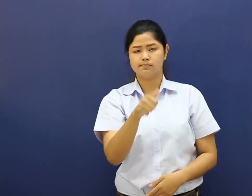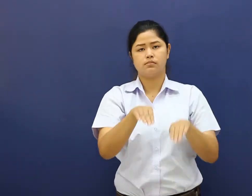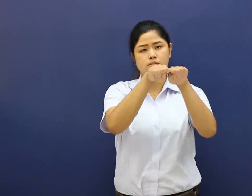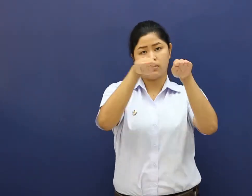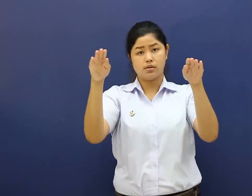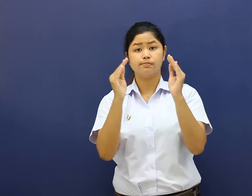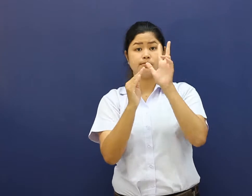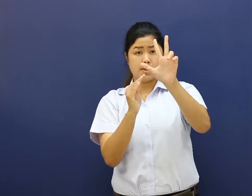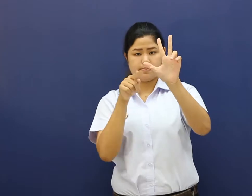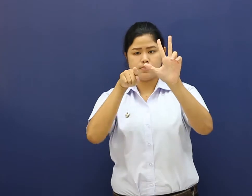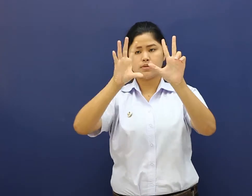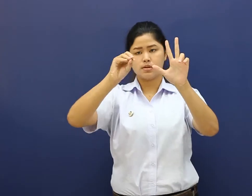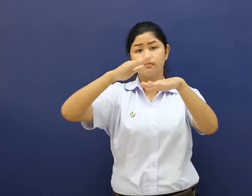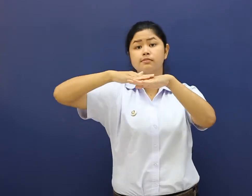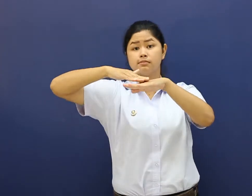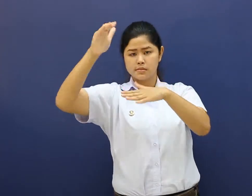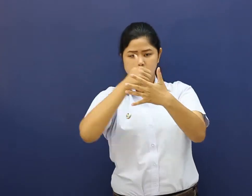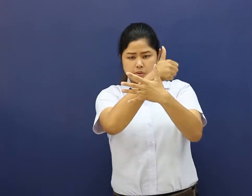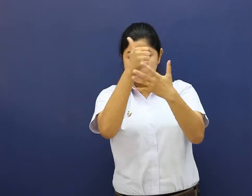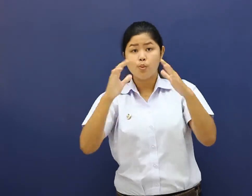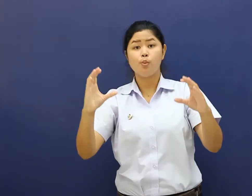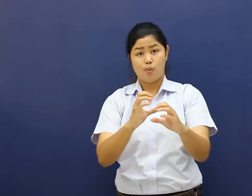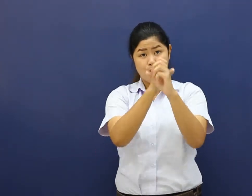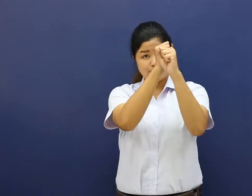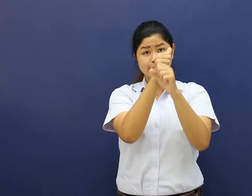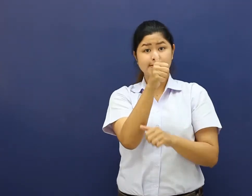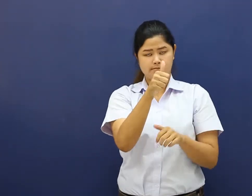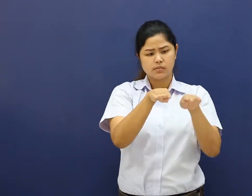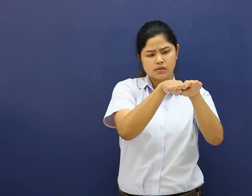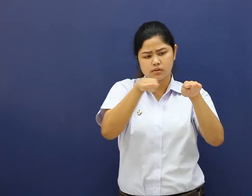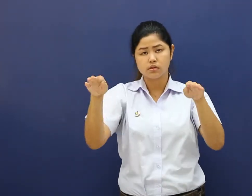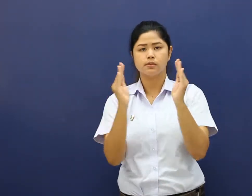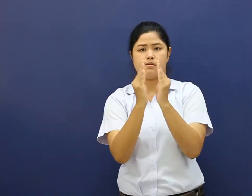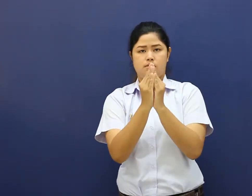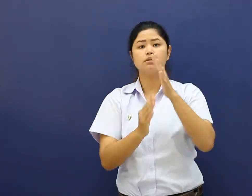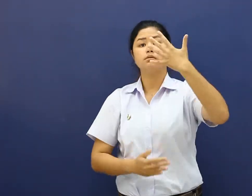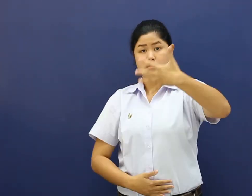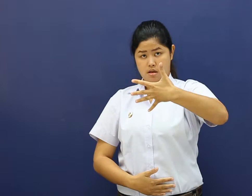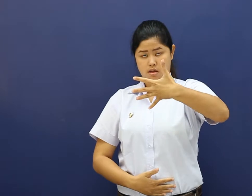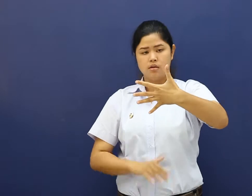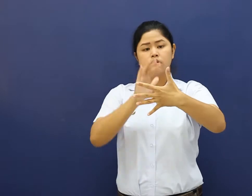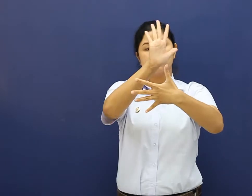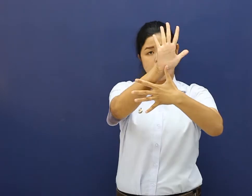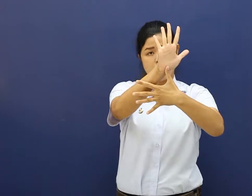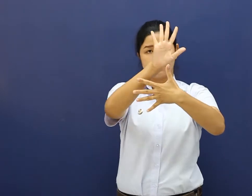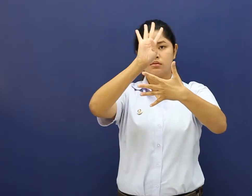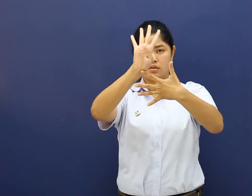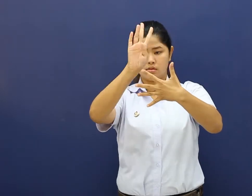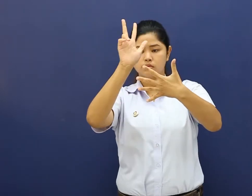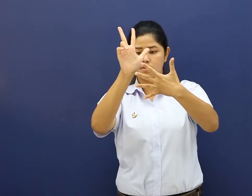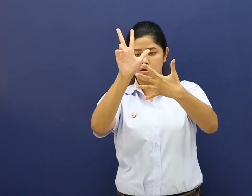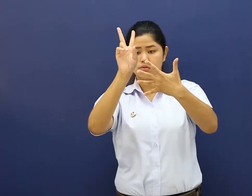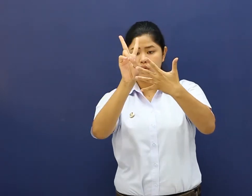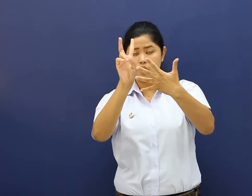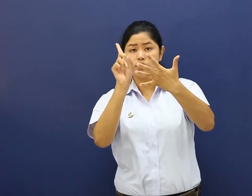good, which means more than 3.5 out of the Likert scale of 5 level in